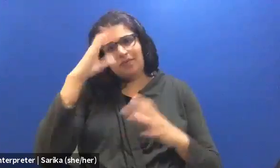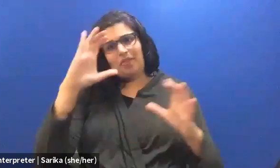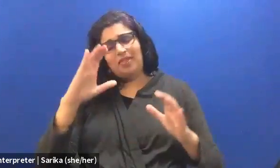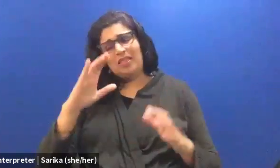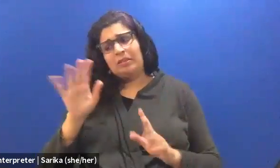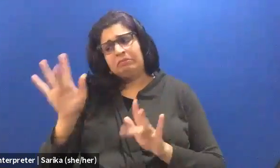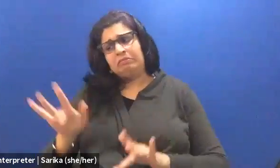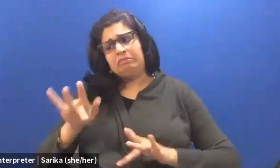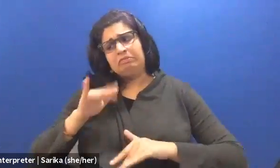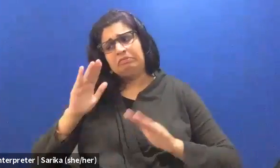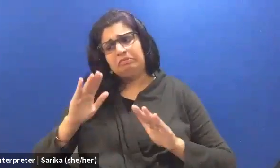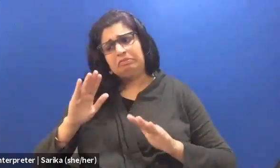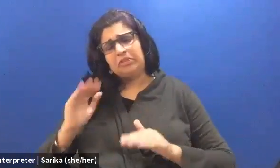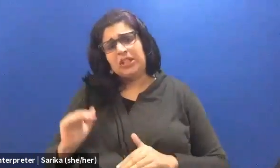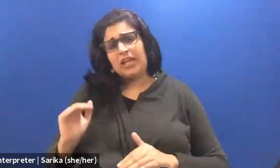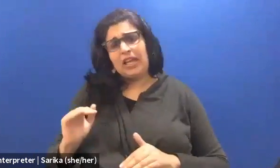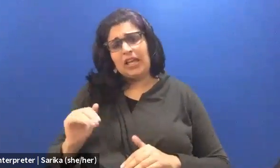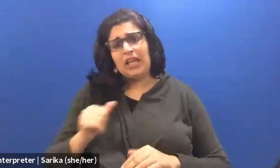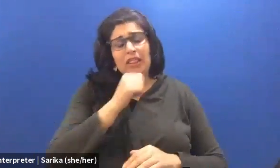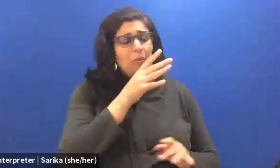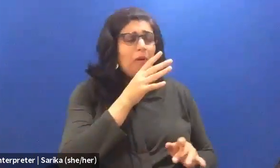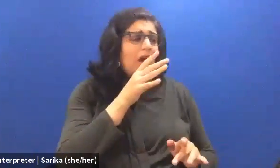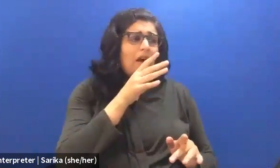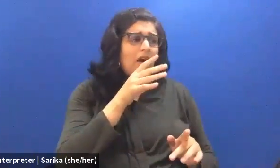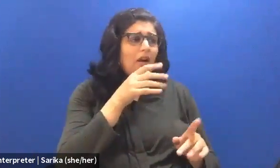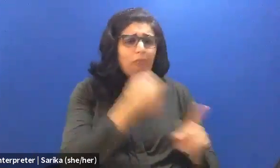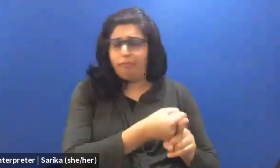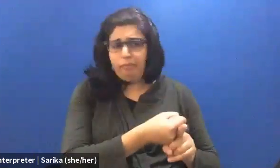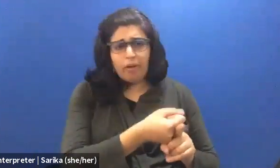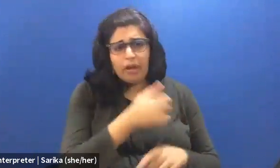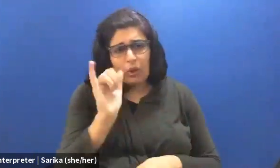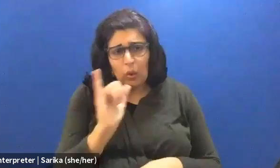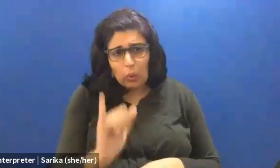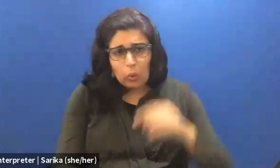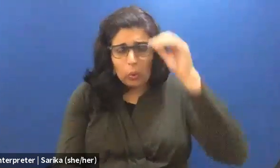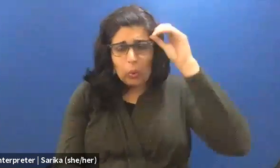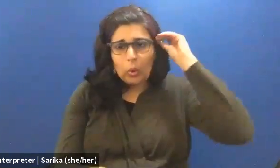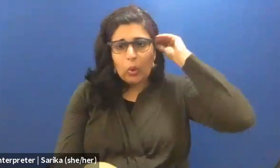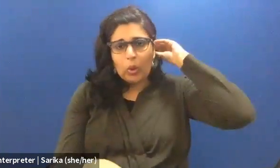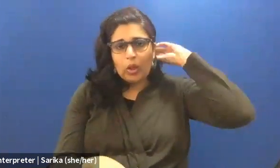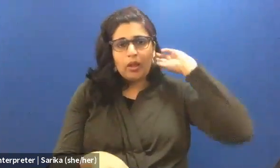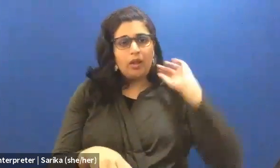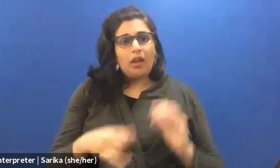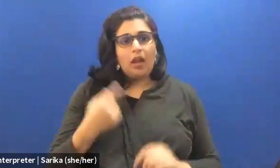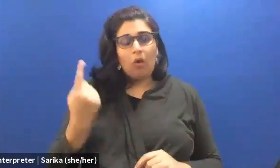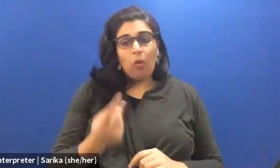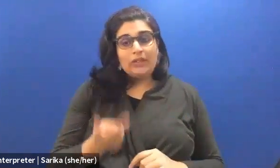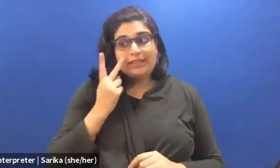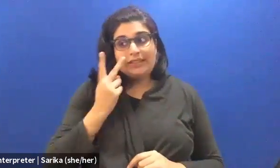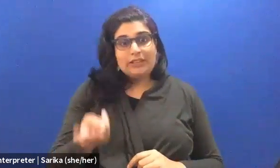child, and the mother's having a meltdown. And I only had seen those